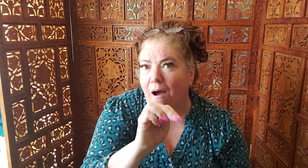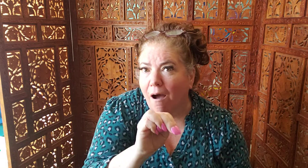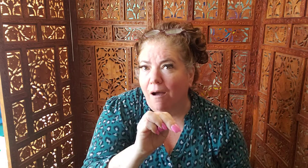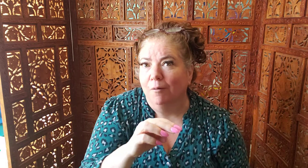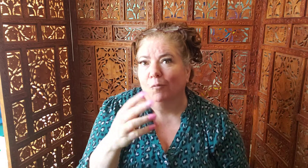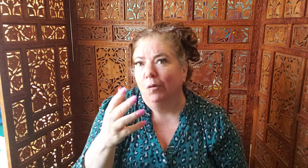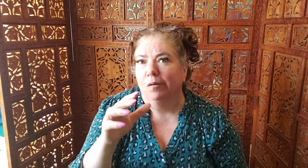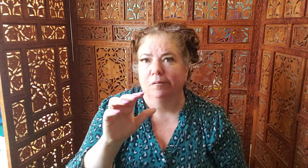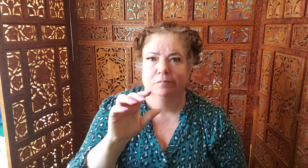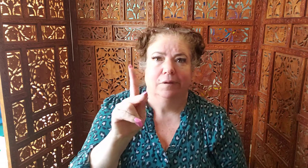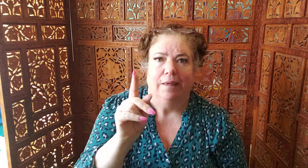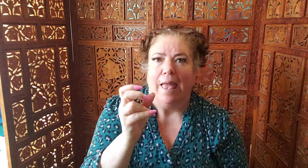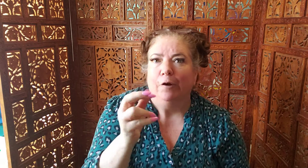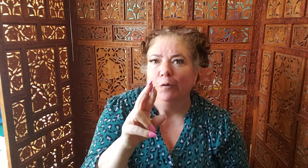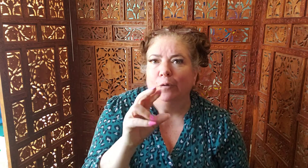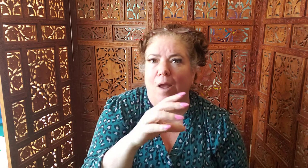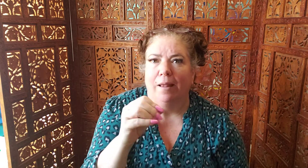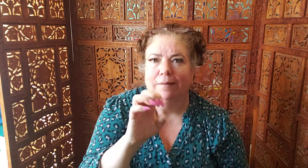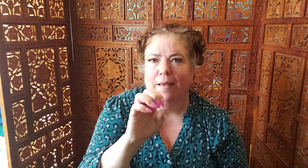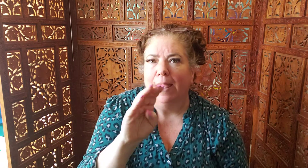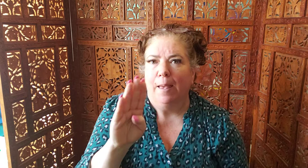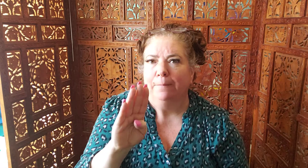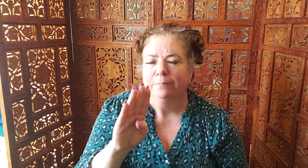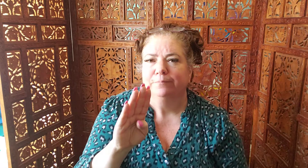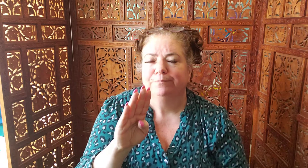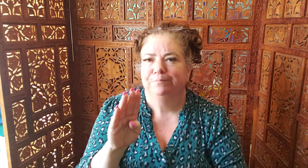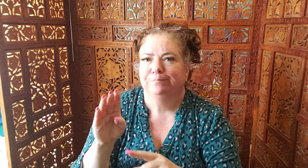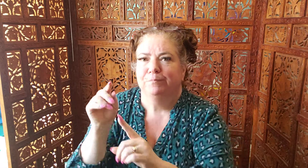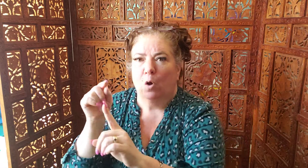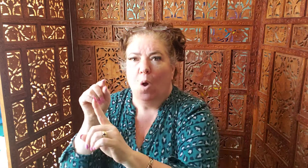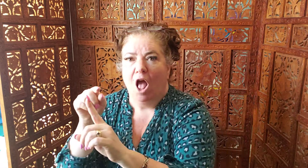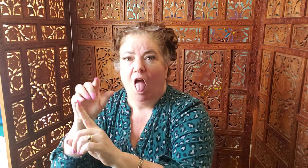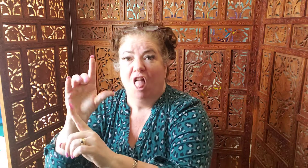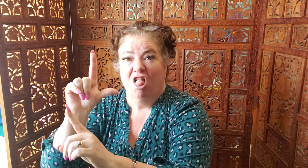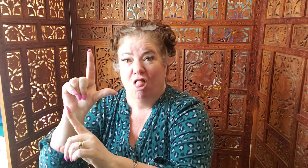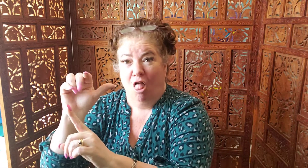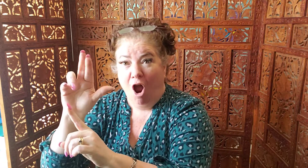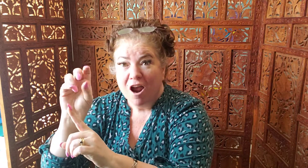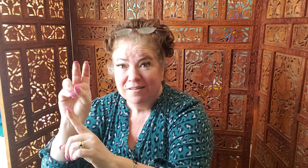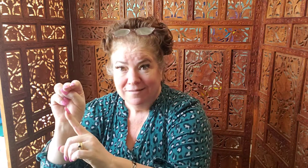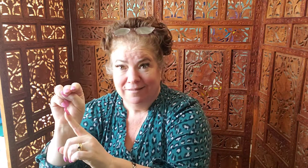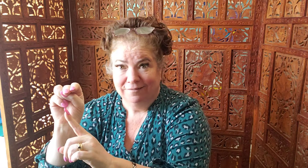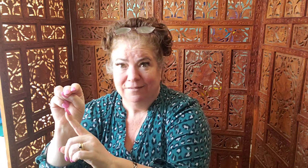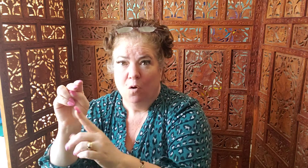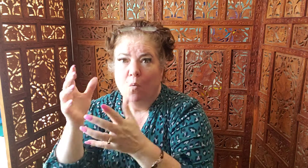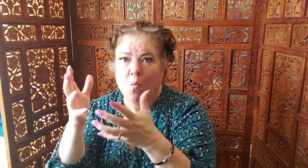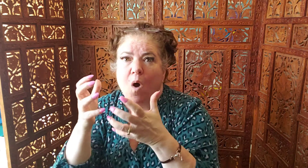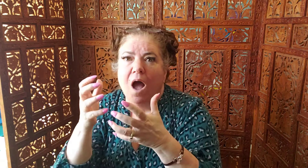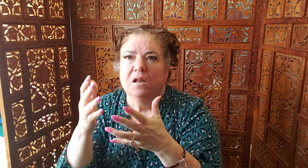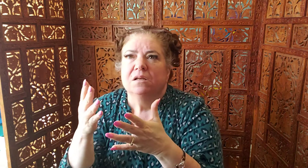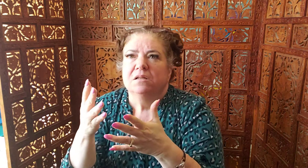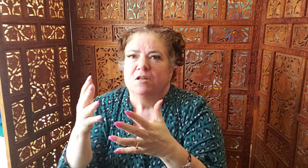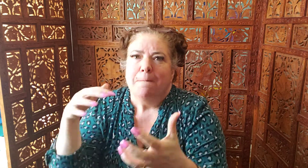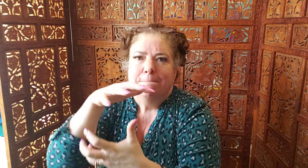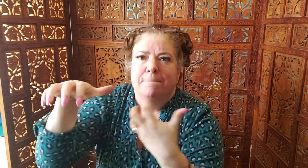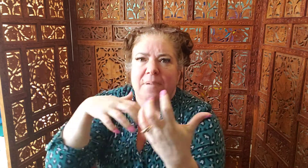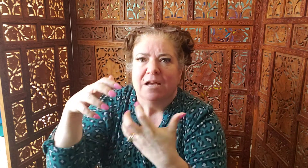city and loved Broadway. His dream was to create a new kind of Broadway show that would appeal to a generation raised on rock and roll